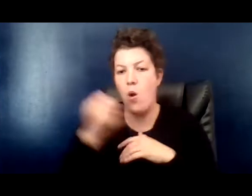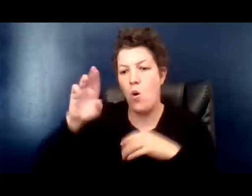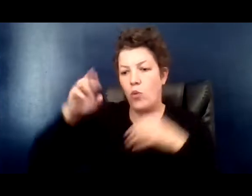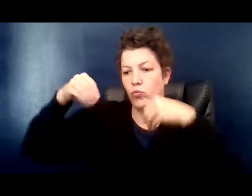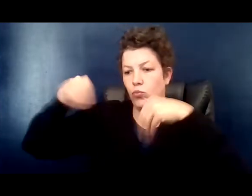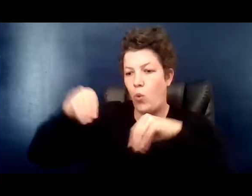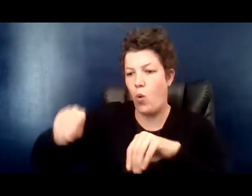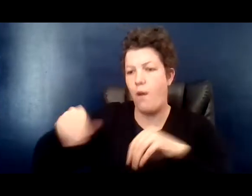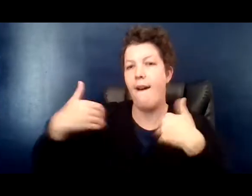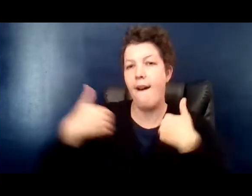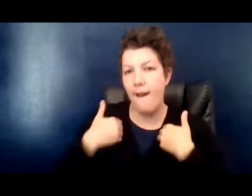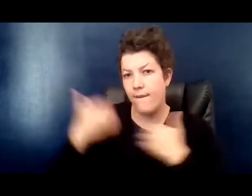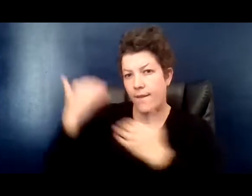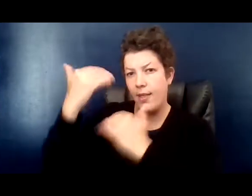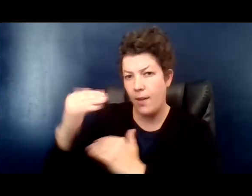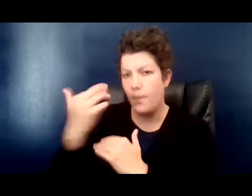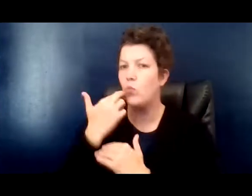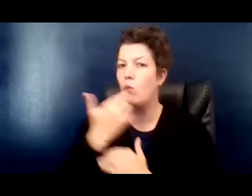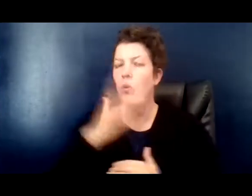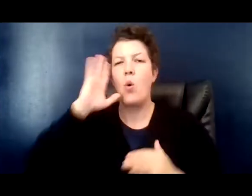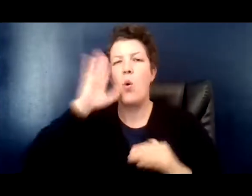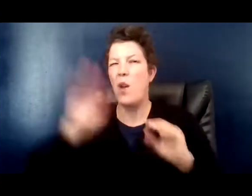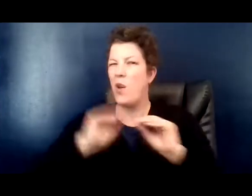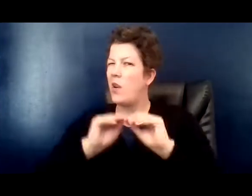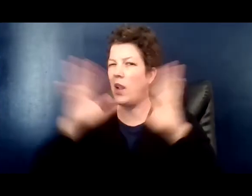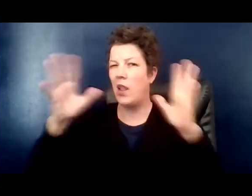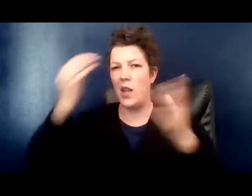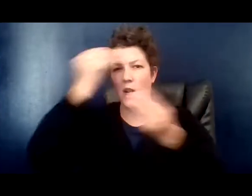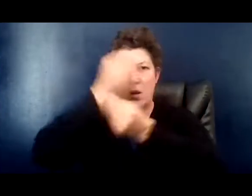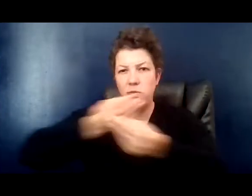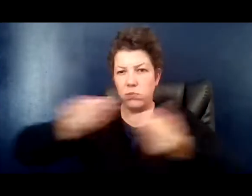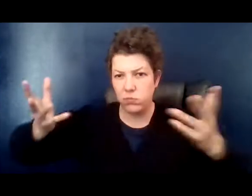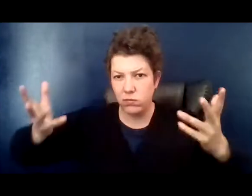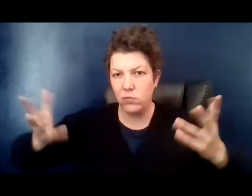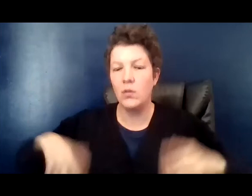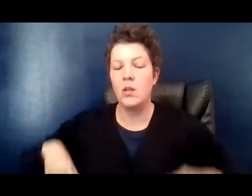that you walk into. They will facilitate